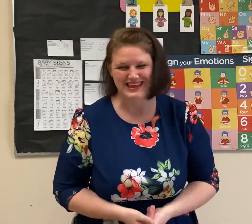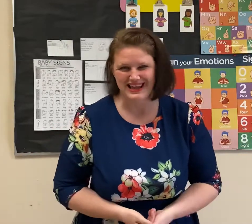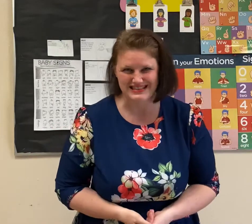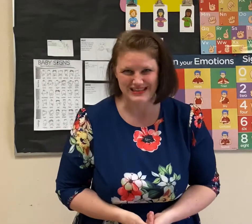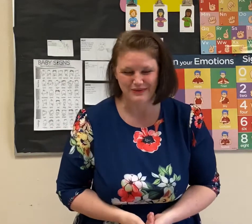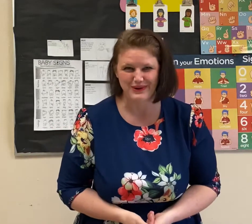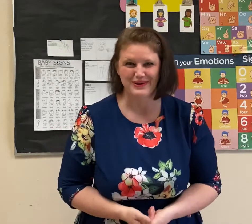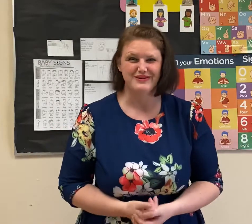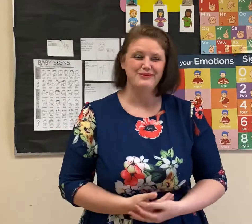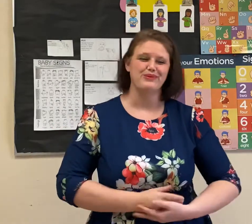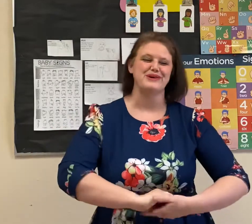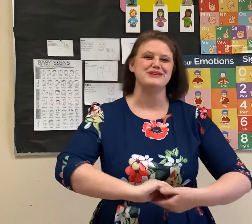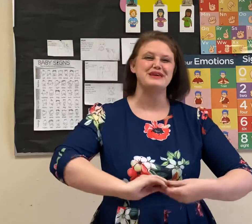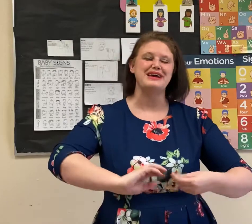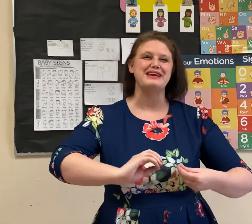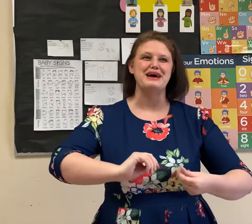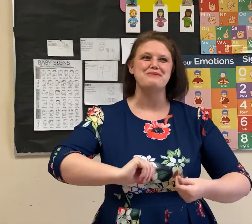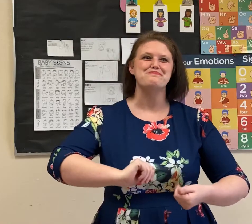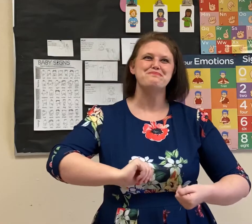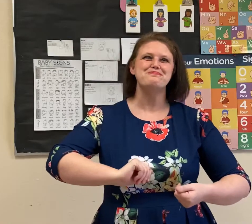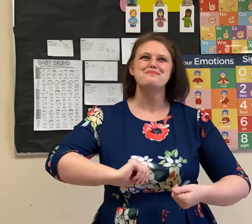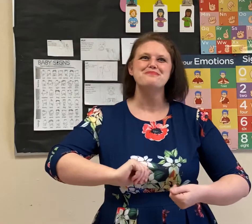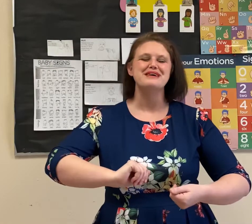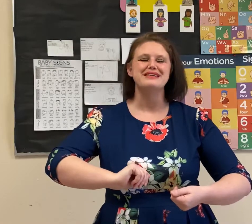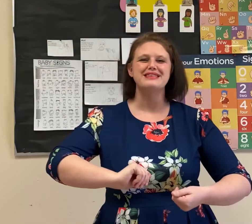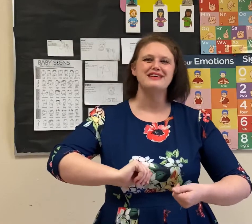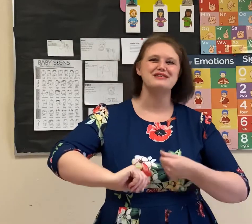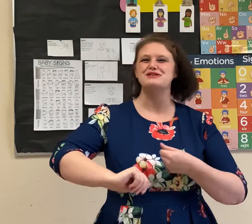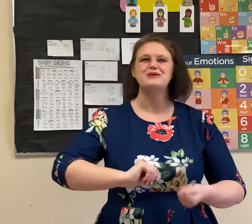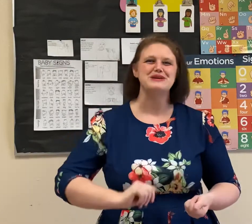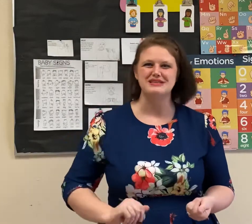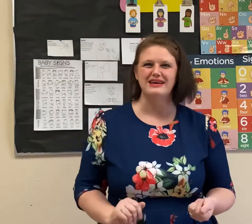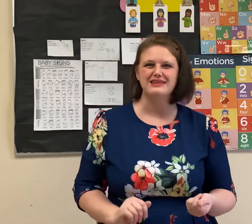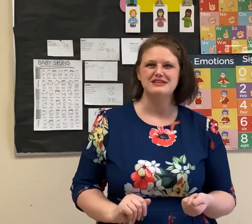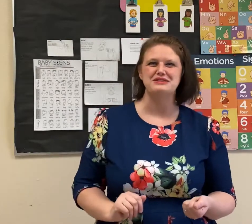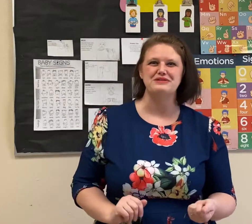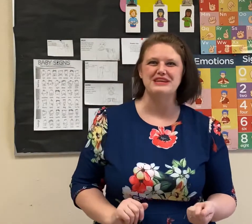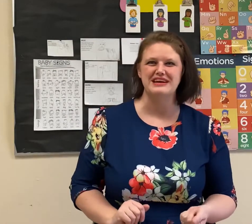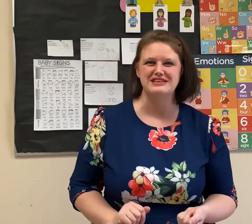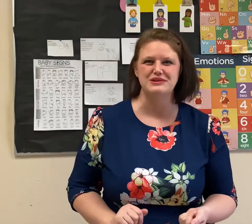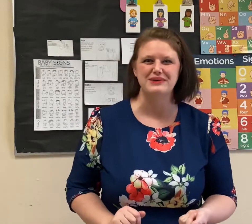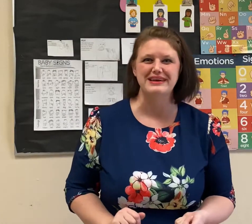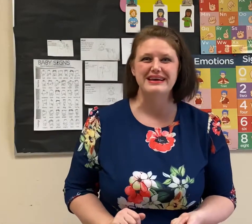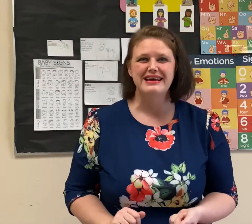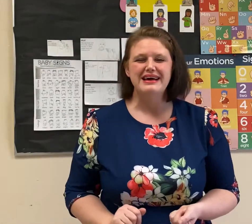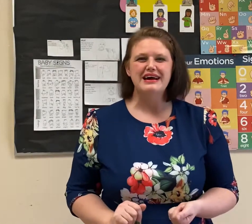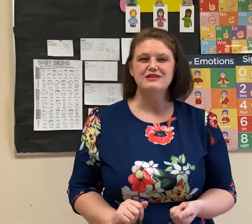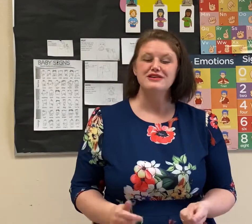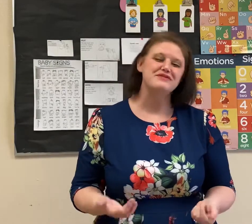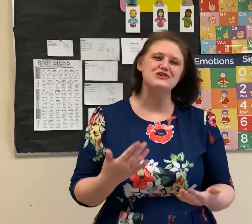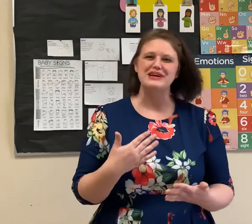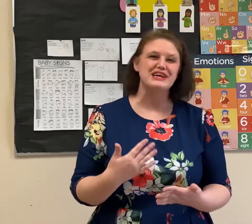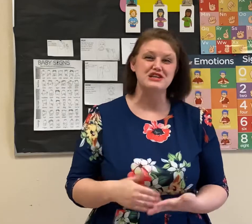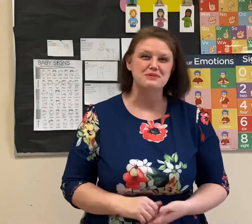ASL world. And they're so excited to learn the next new one. And they'll even try to catch me off